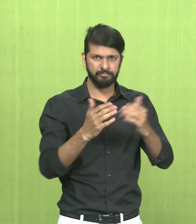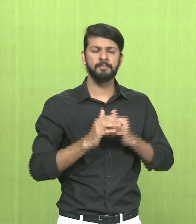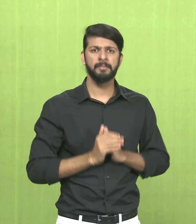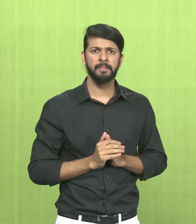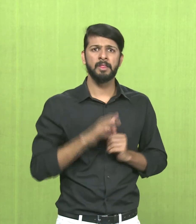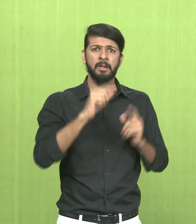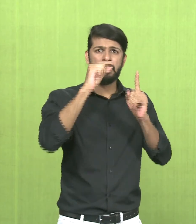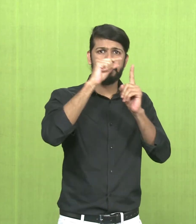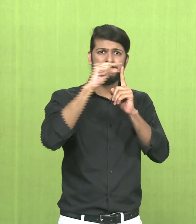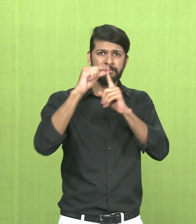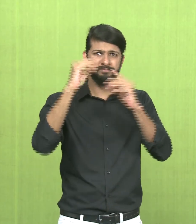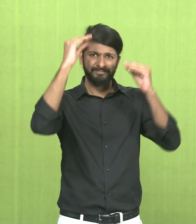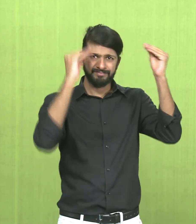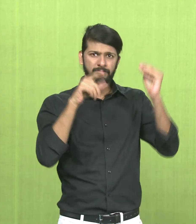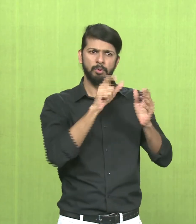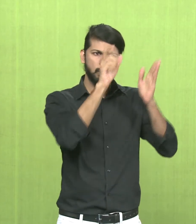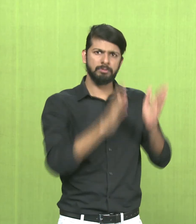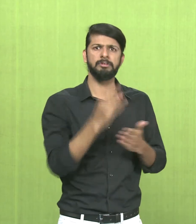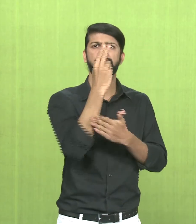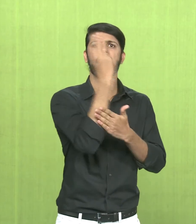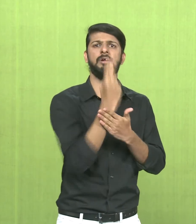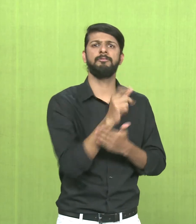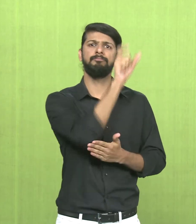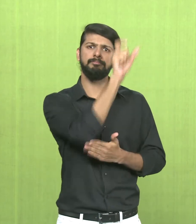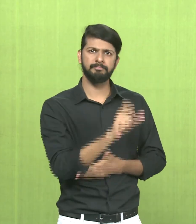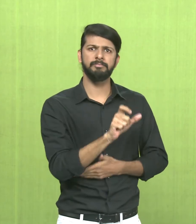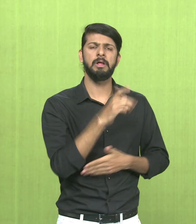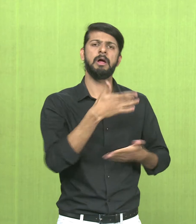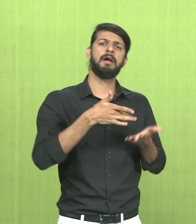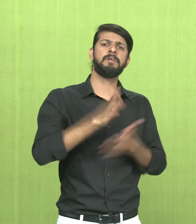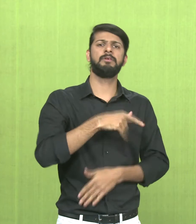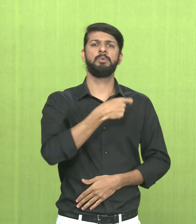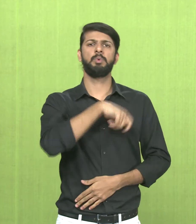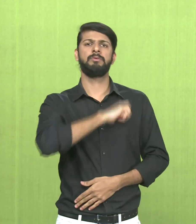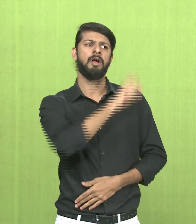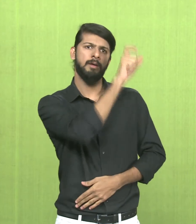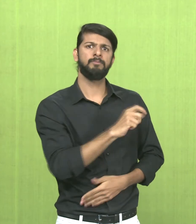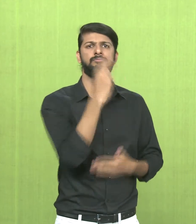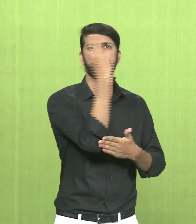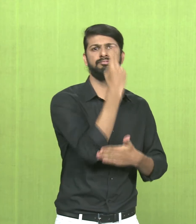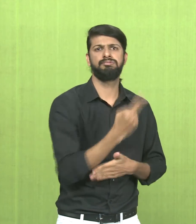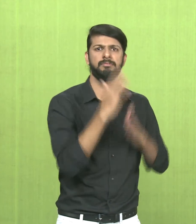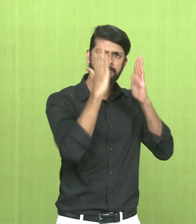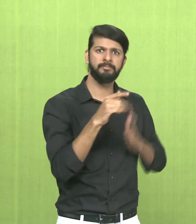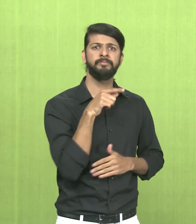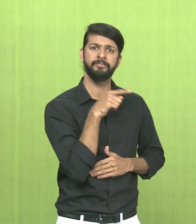We will learn about Pablo Picasso, the renowned artist. Pablo Picasso was a Spanish painter.